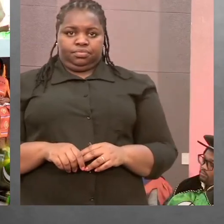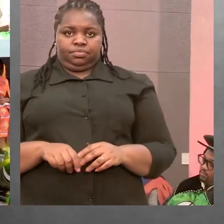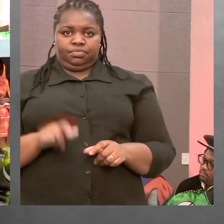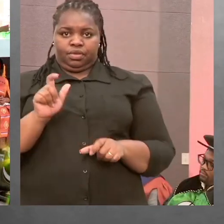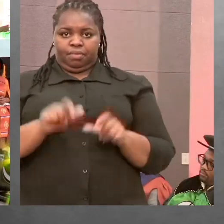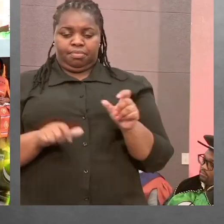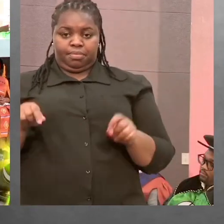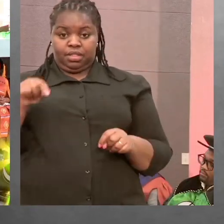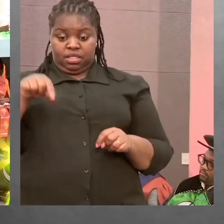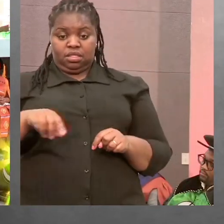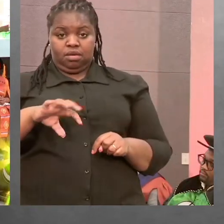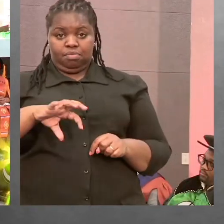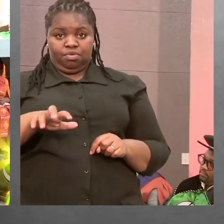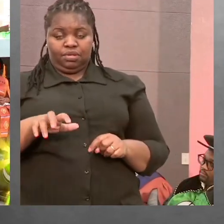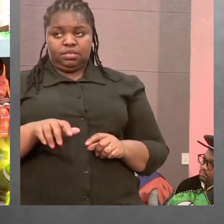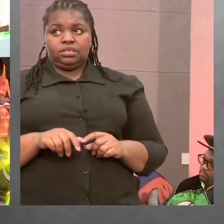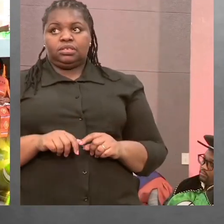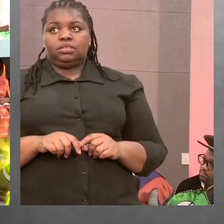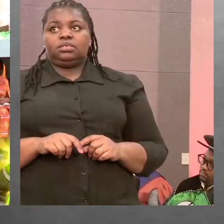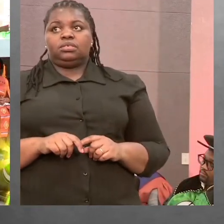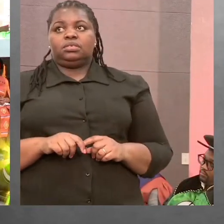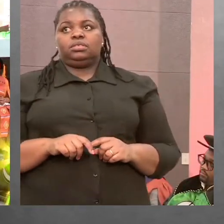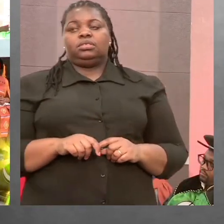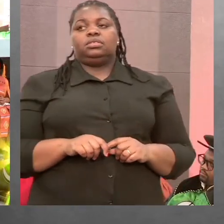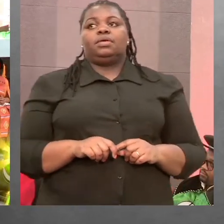Abantu beliphondo